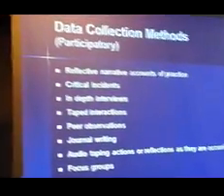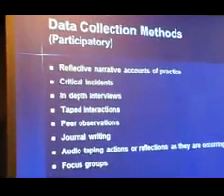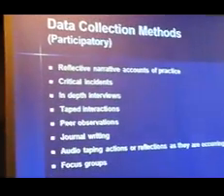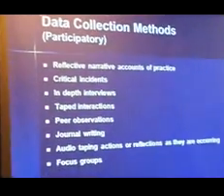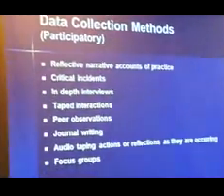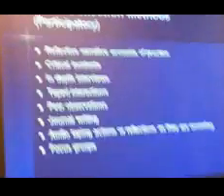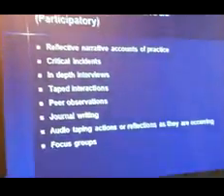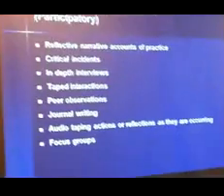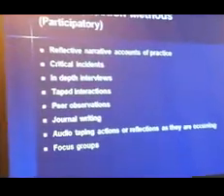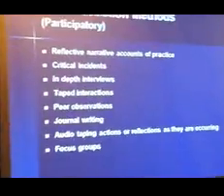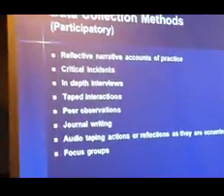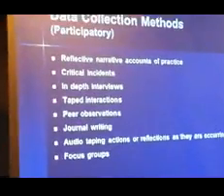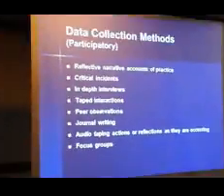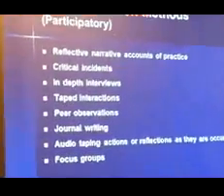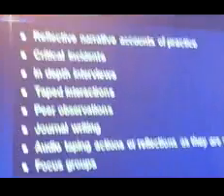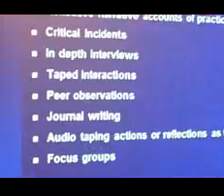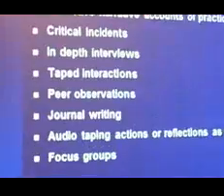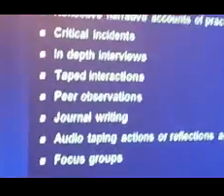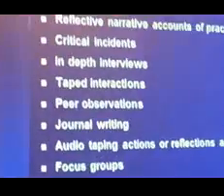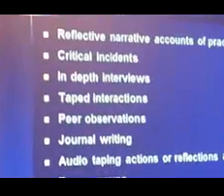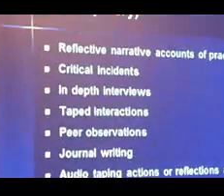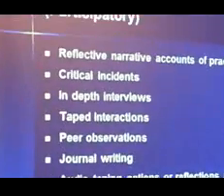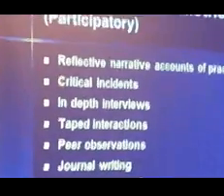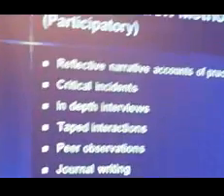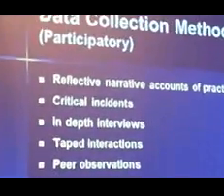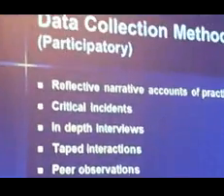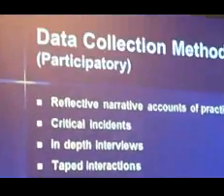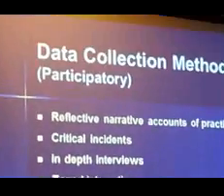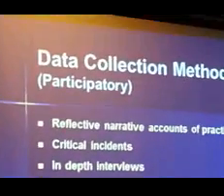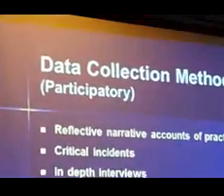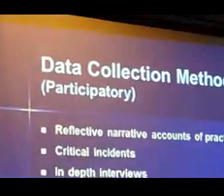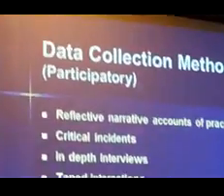I'm going to say a quick word about this. Georgie's going to talk about